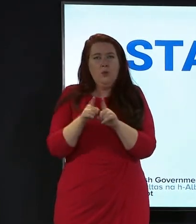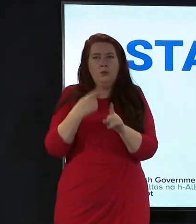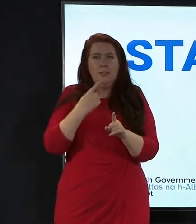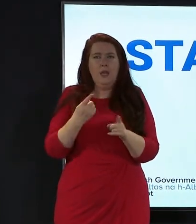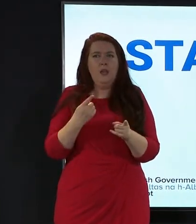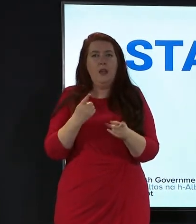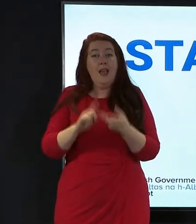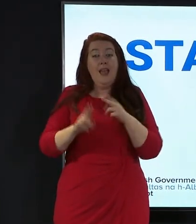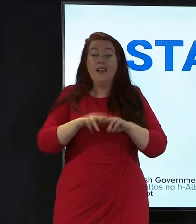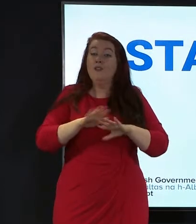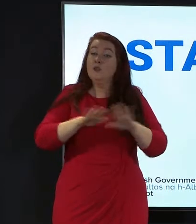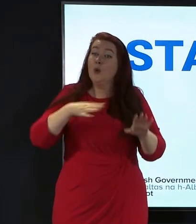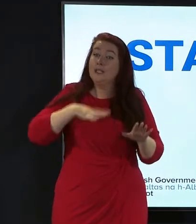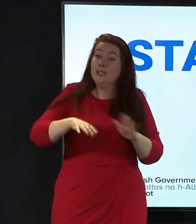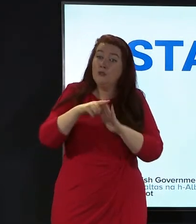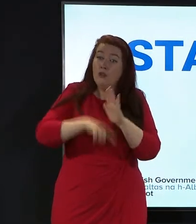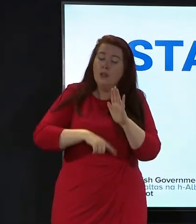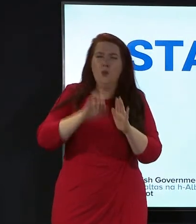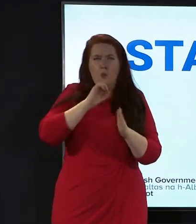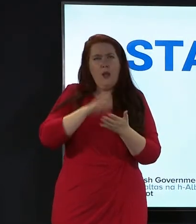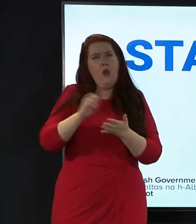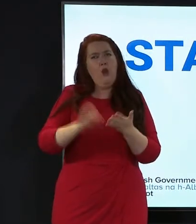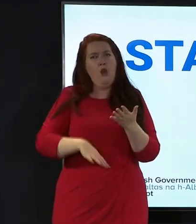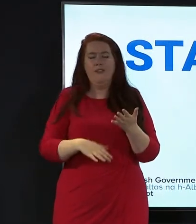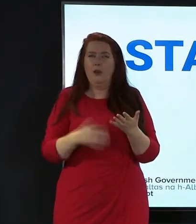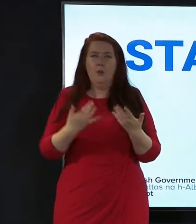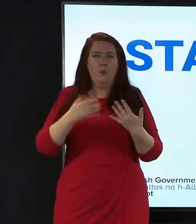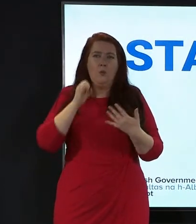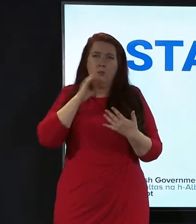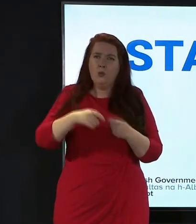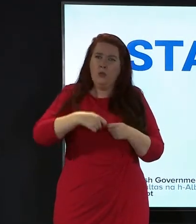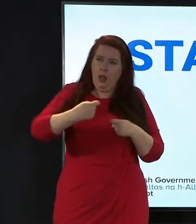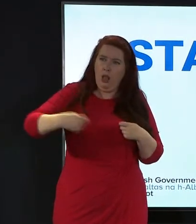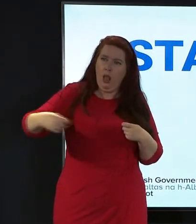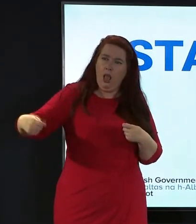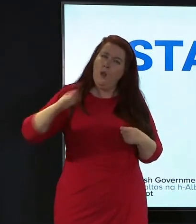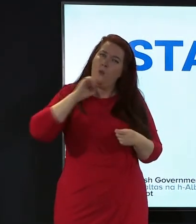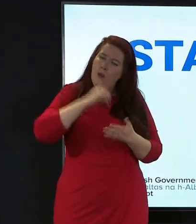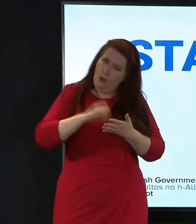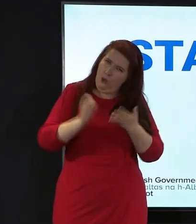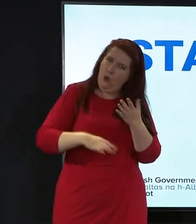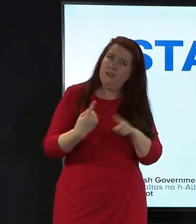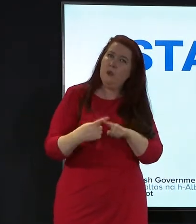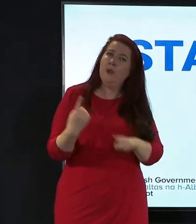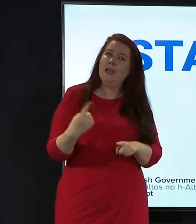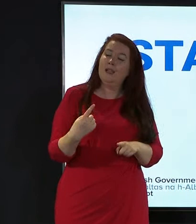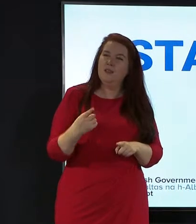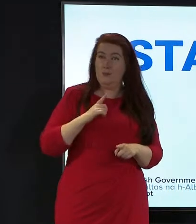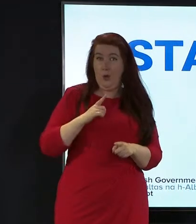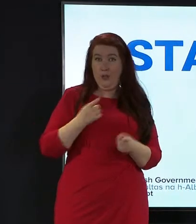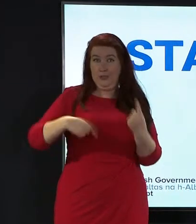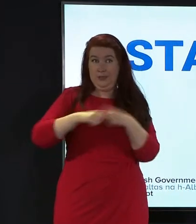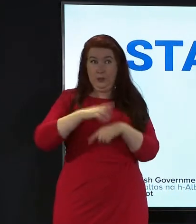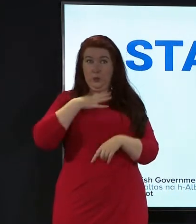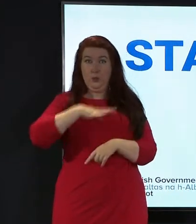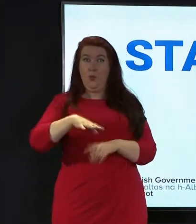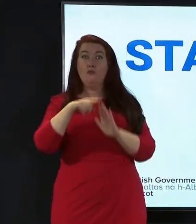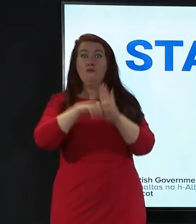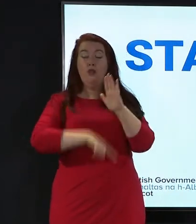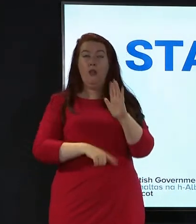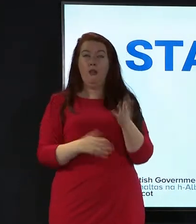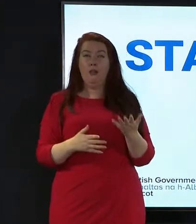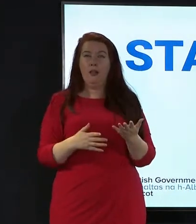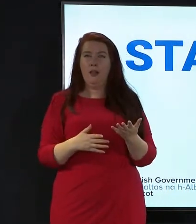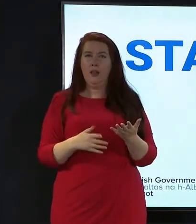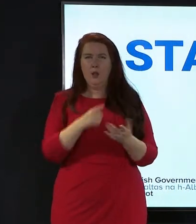don't keep these restrictions in place for any longer than is absolutely necessary, because nobody wants them to be in place. The idea that I